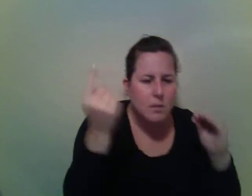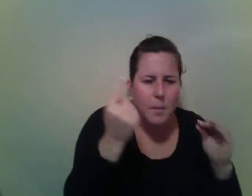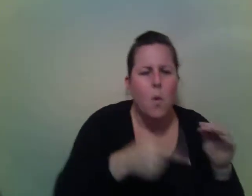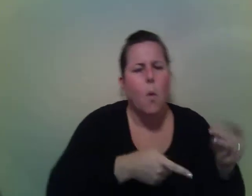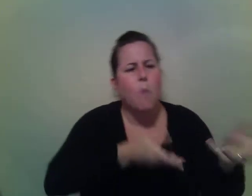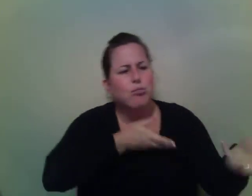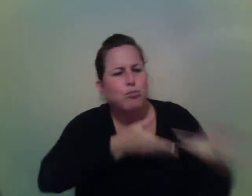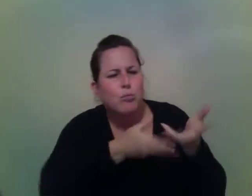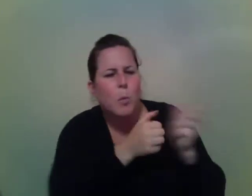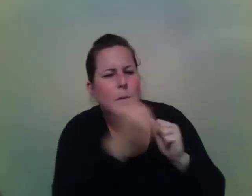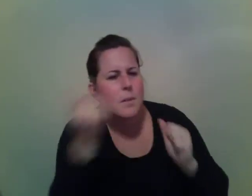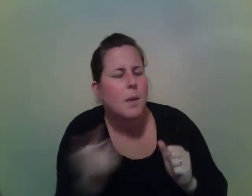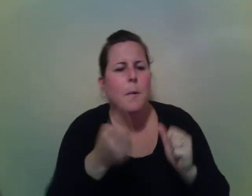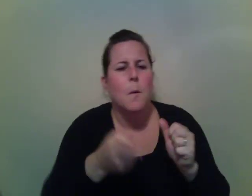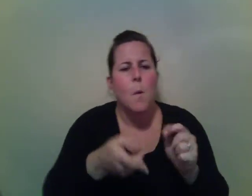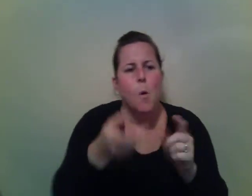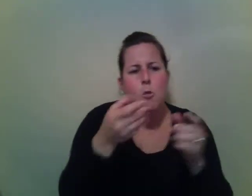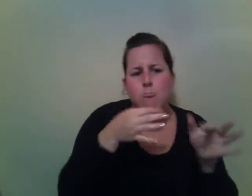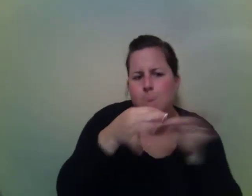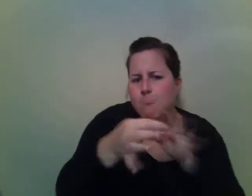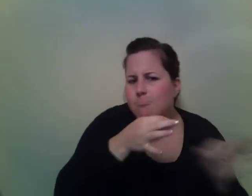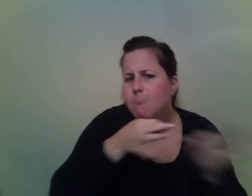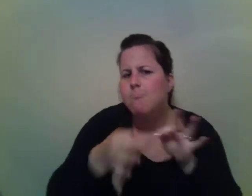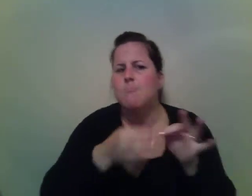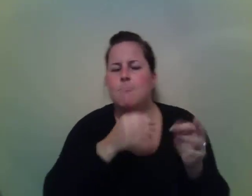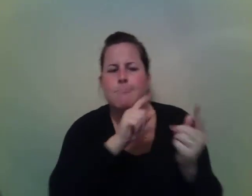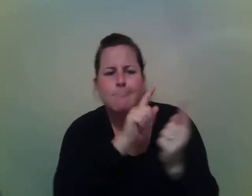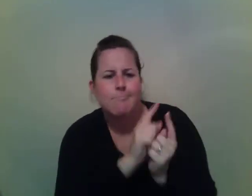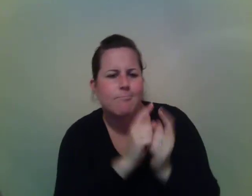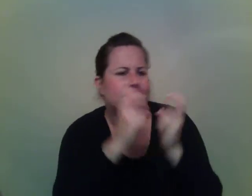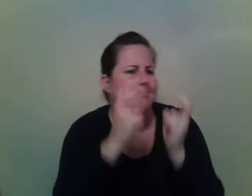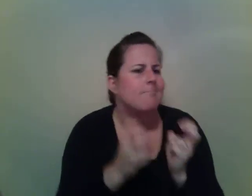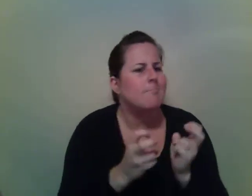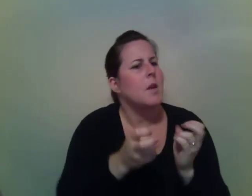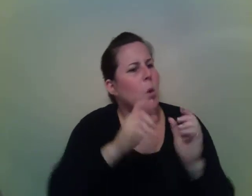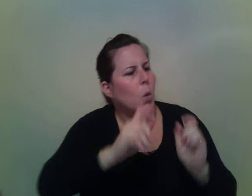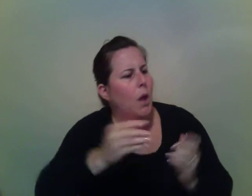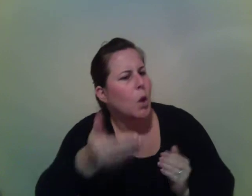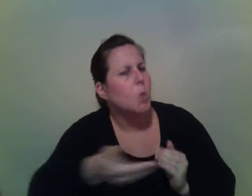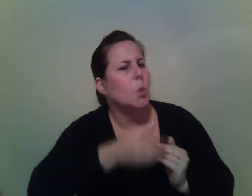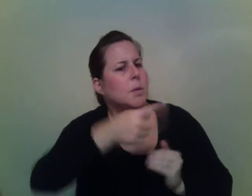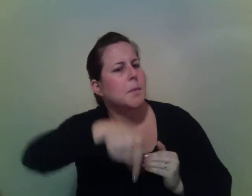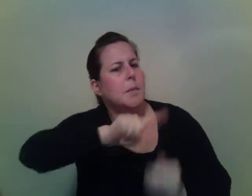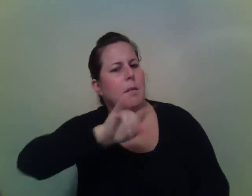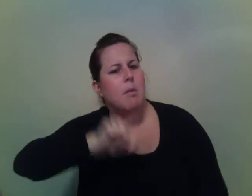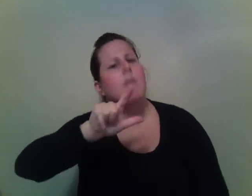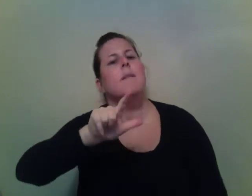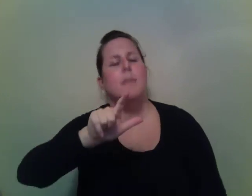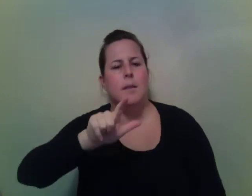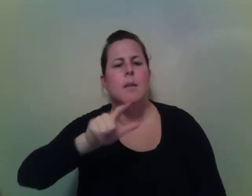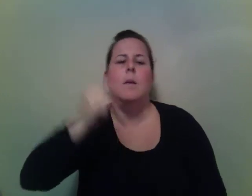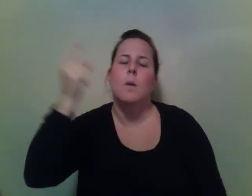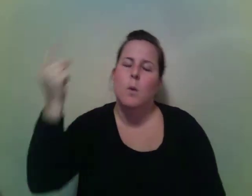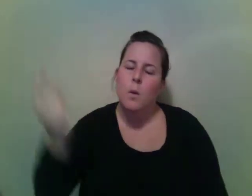if you have led them to Young Living, if you're the one that told them about it, you need to always, always